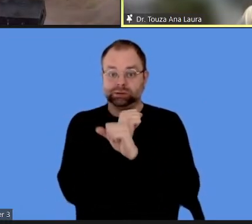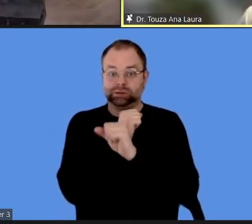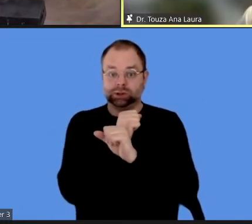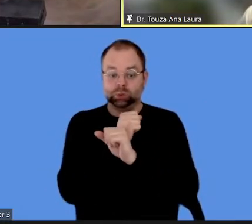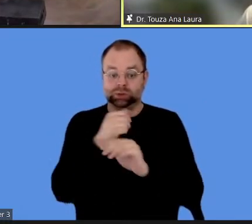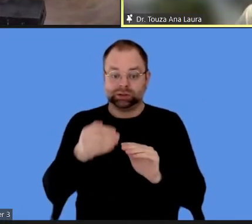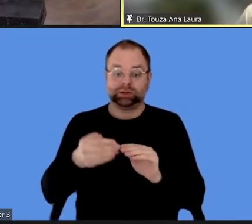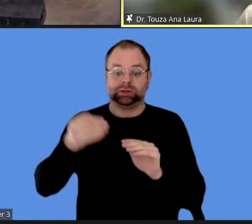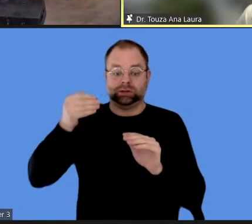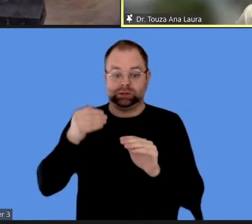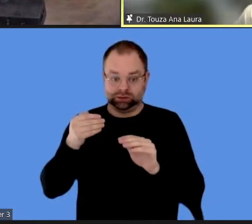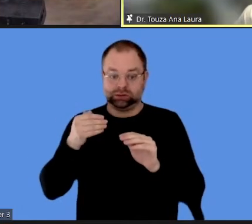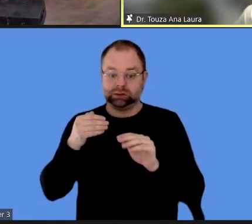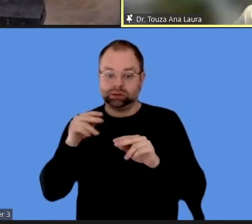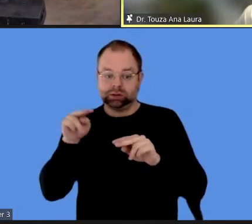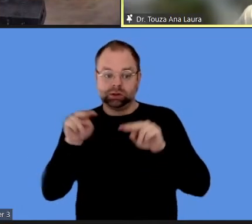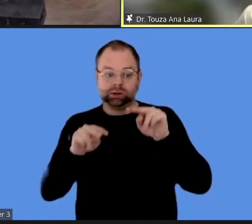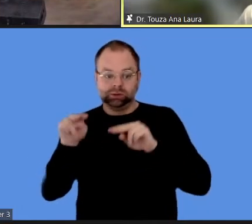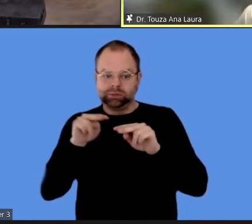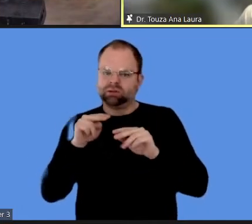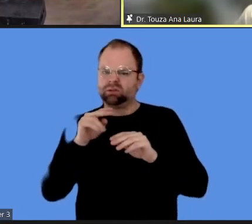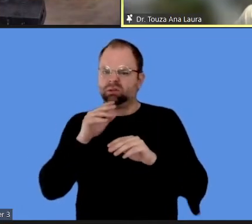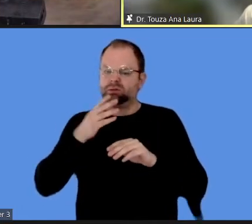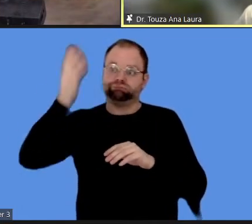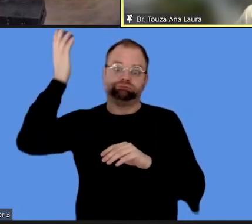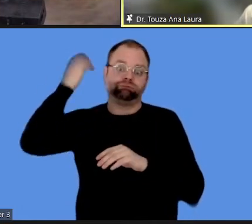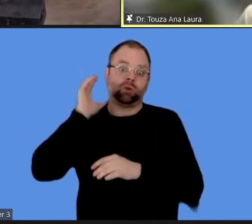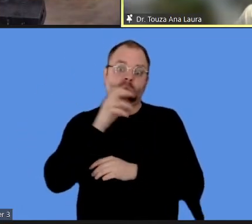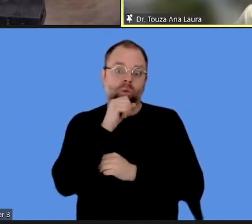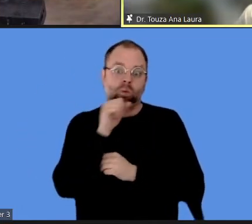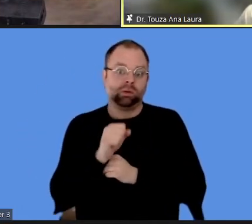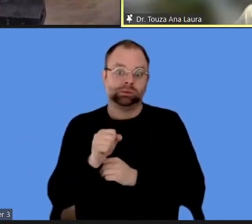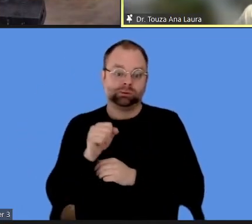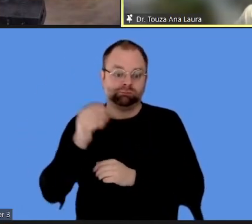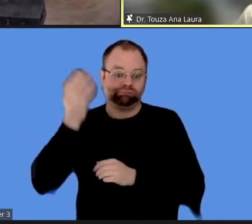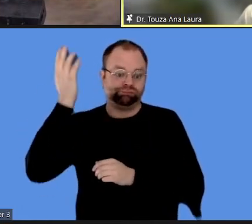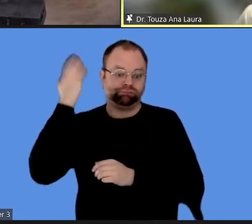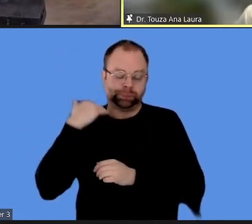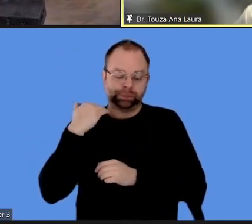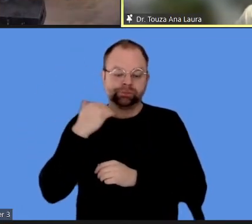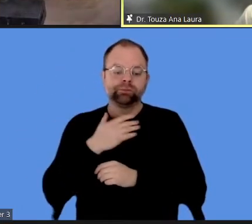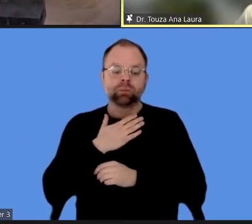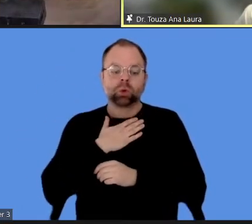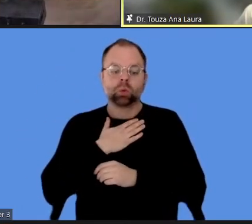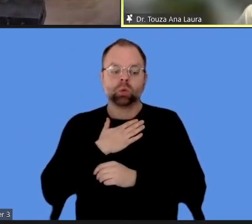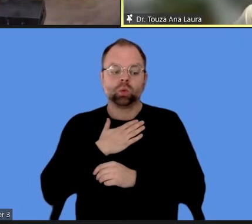the possible impact of the food security crisis. So we start developing